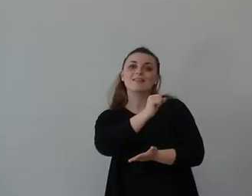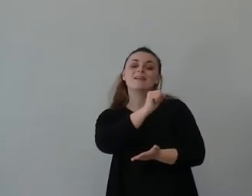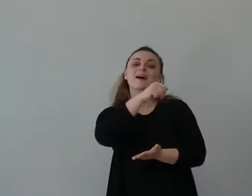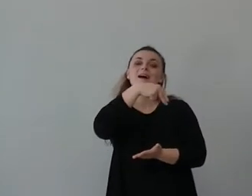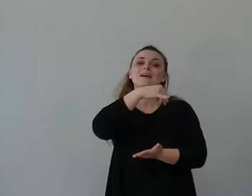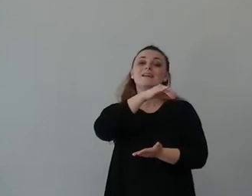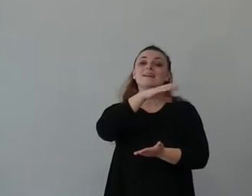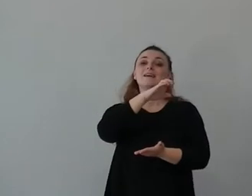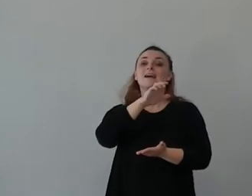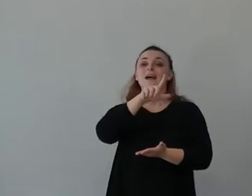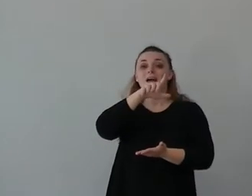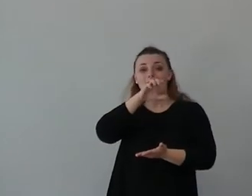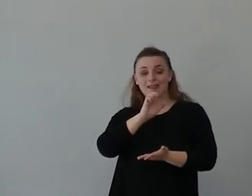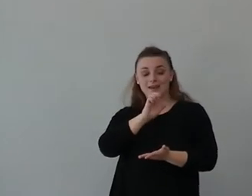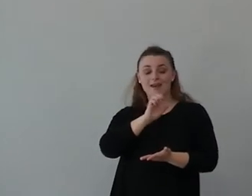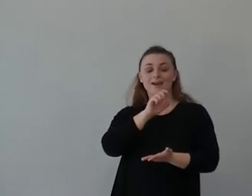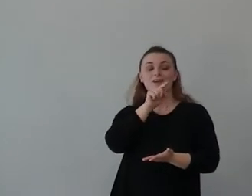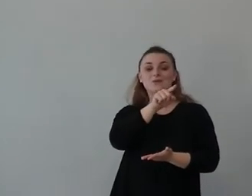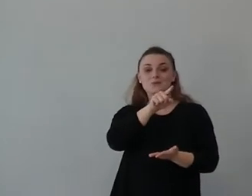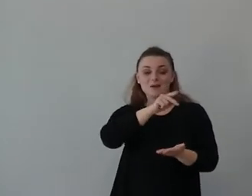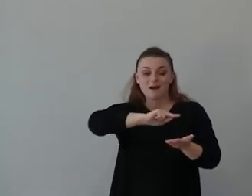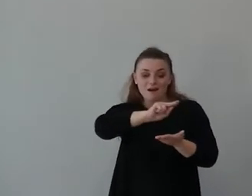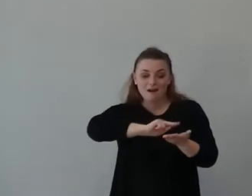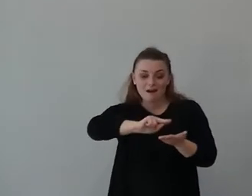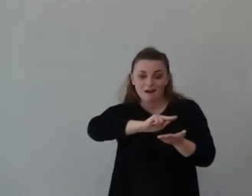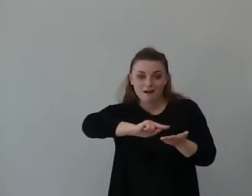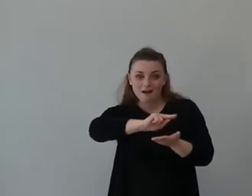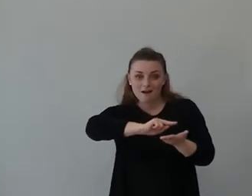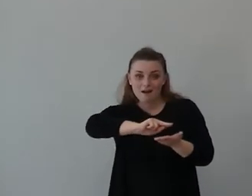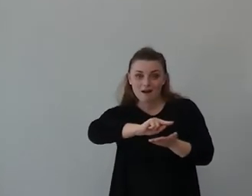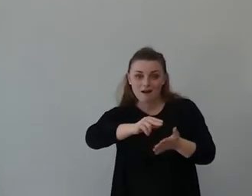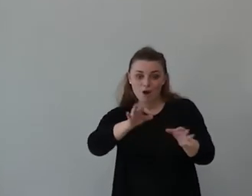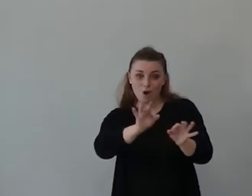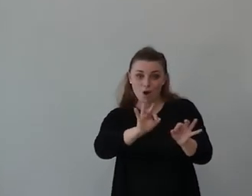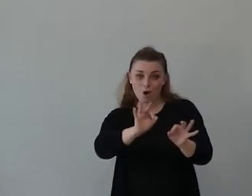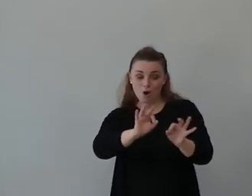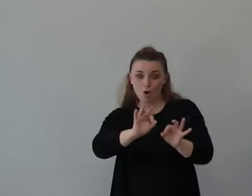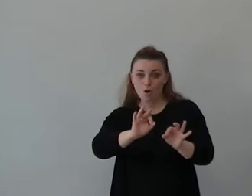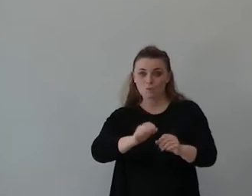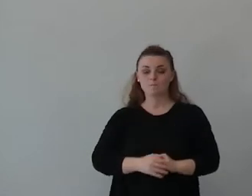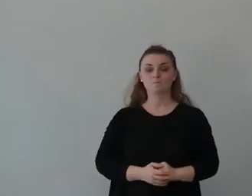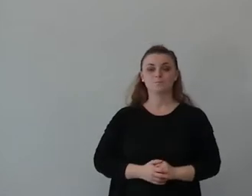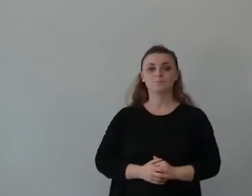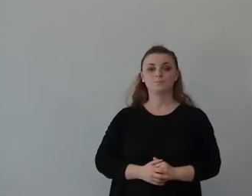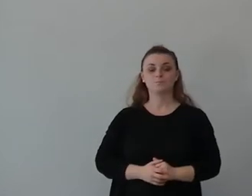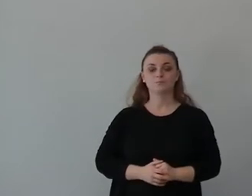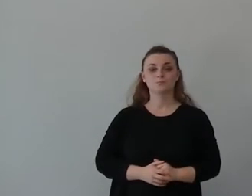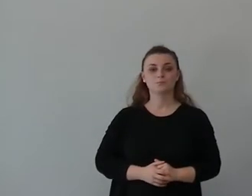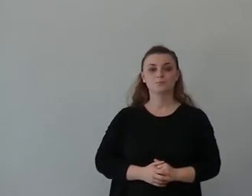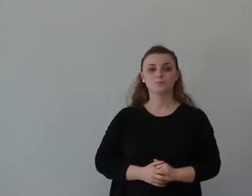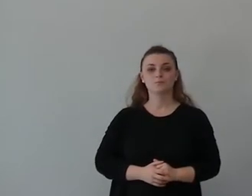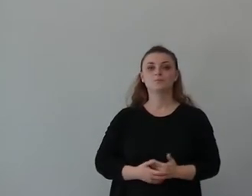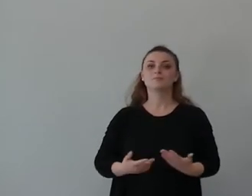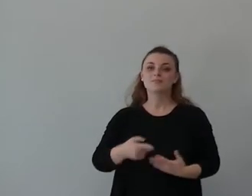vedere e su quale lui stava lavorando. He guided the pencil in a way that it made beautiful designs. Lui ha guidato